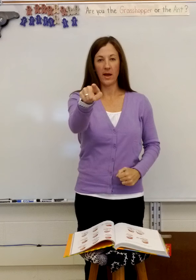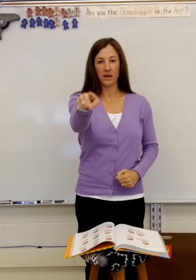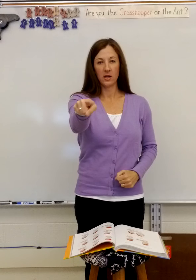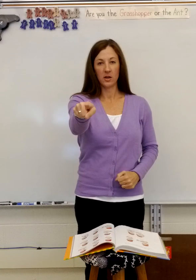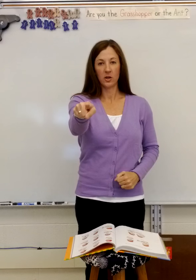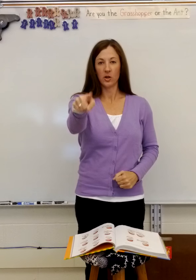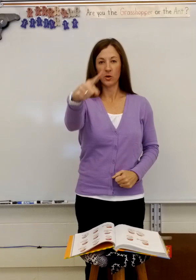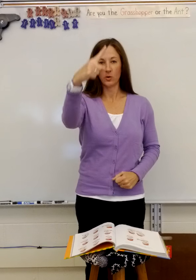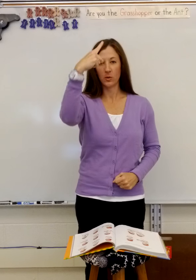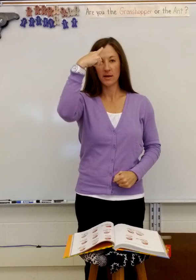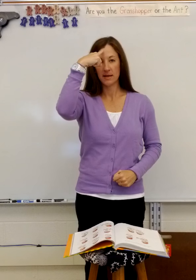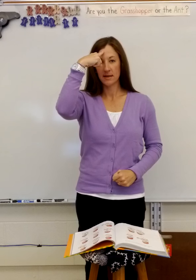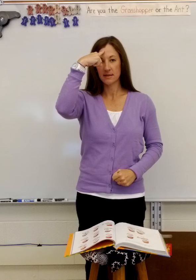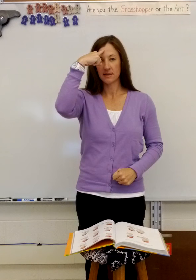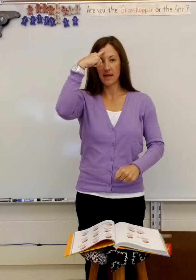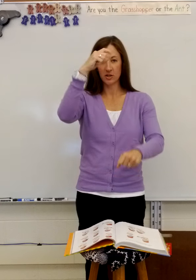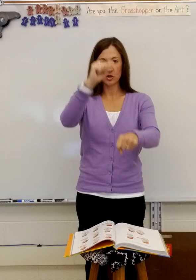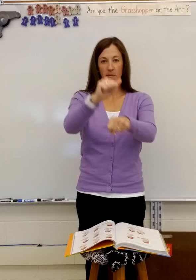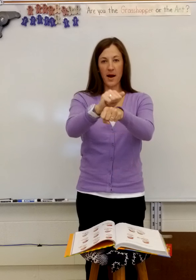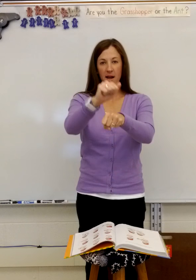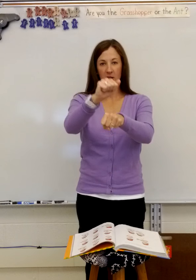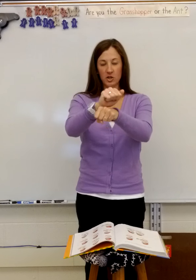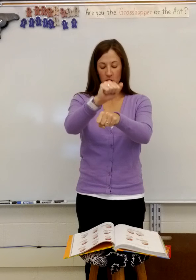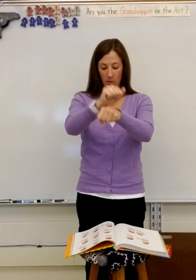When you set your mind to it,